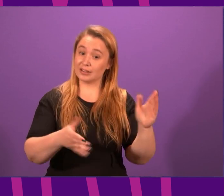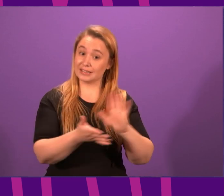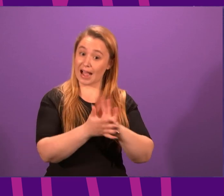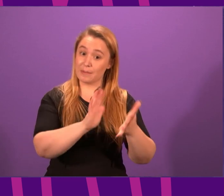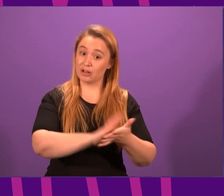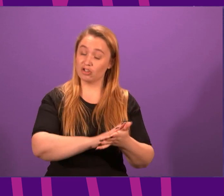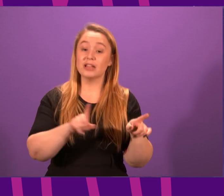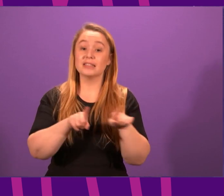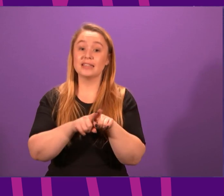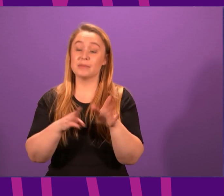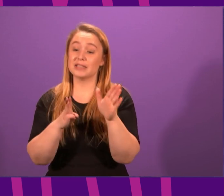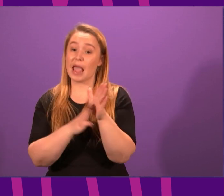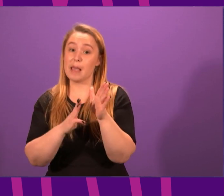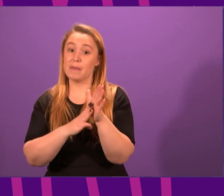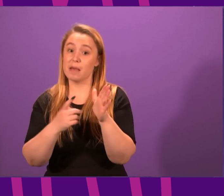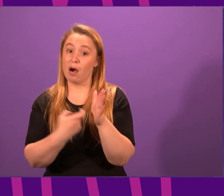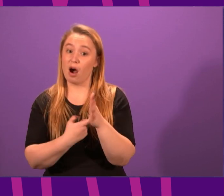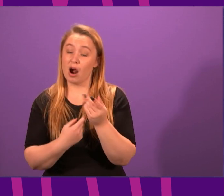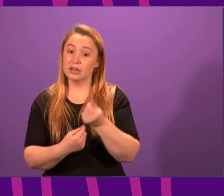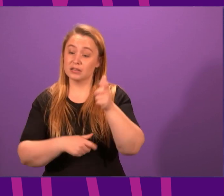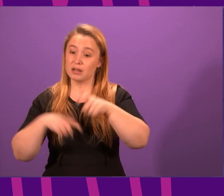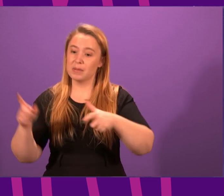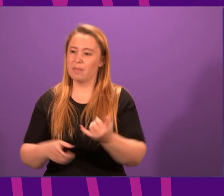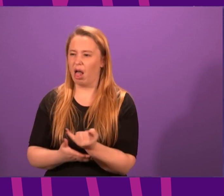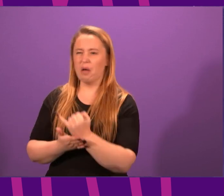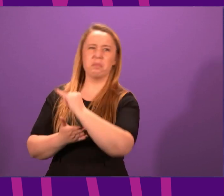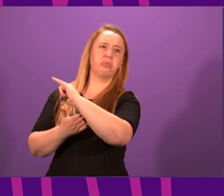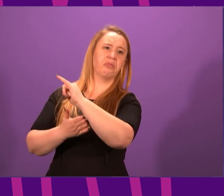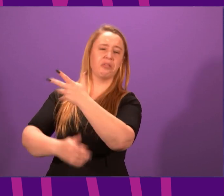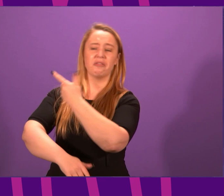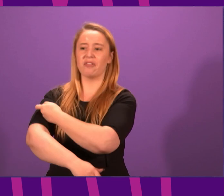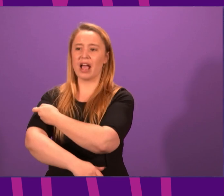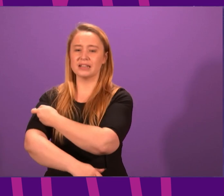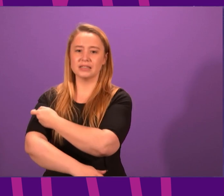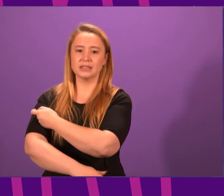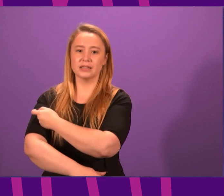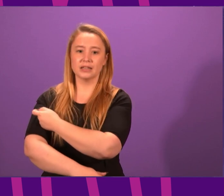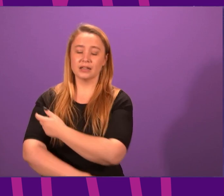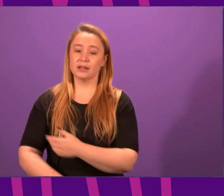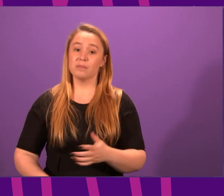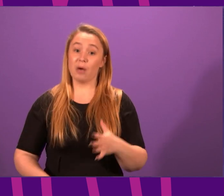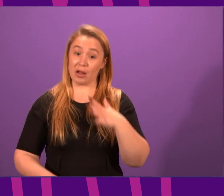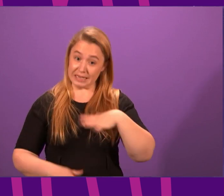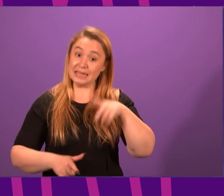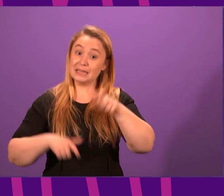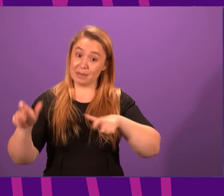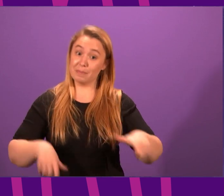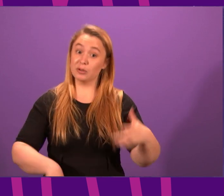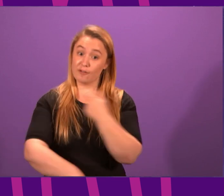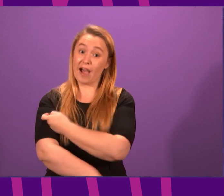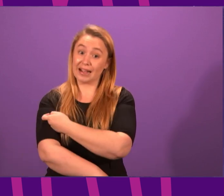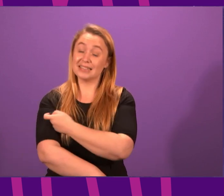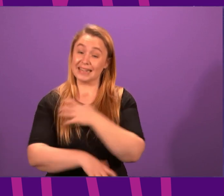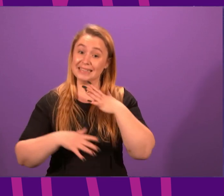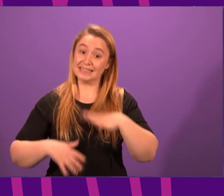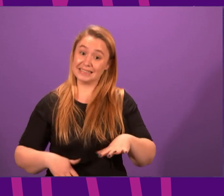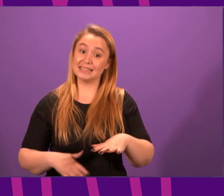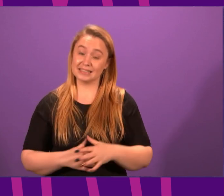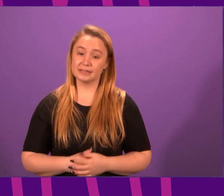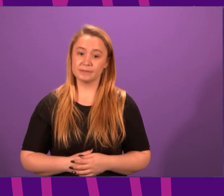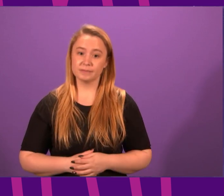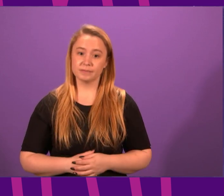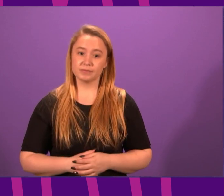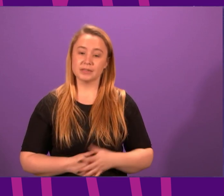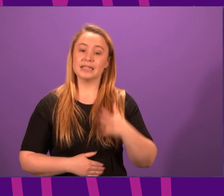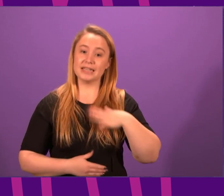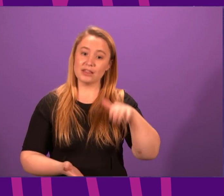the MMR issue many years ago, because we can't afford not to vaccinate the requisite